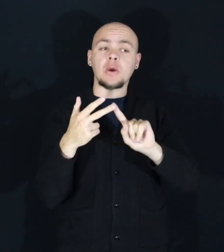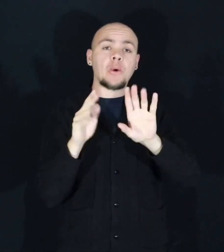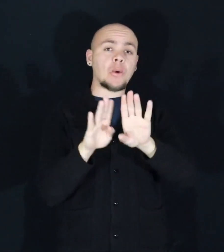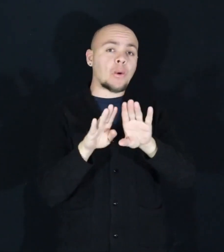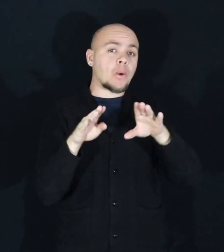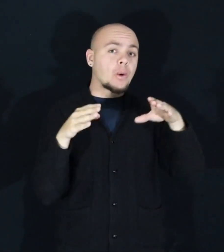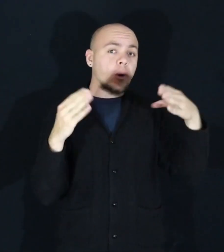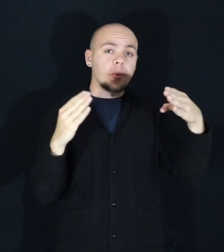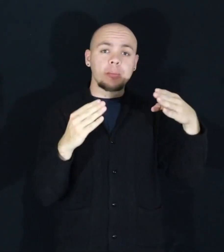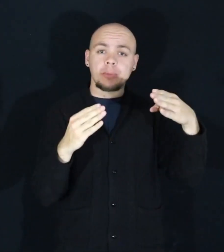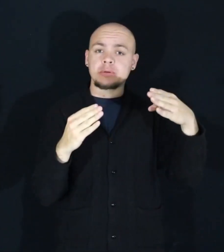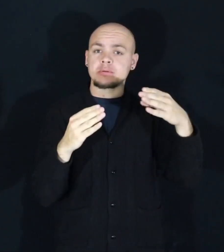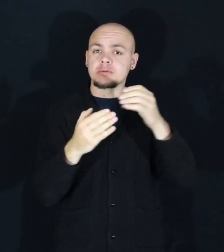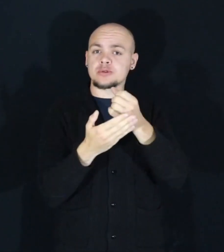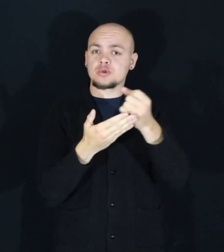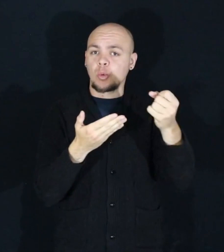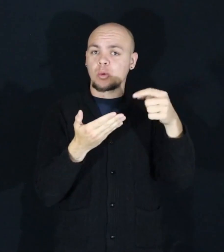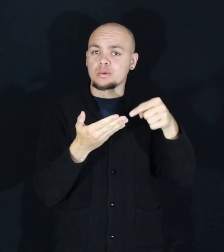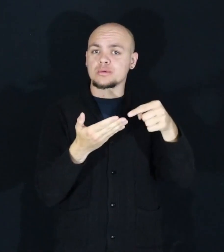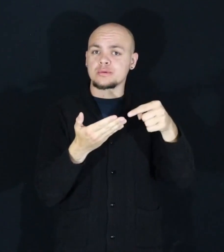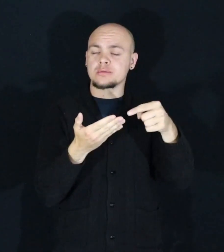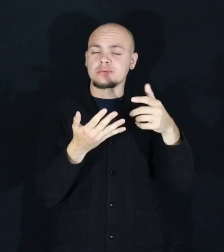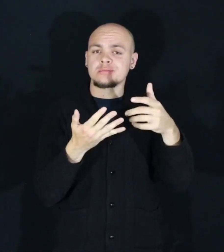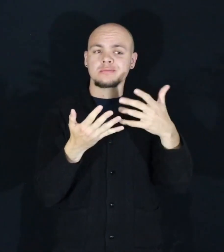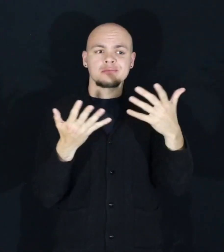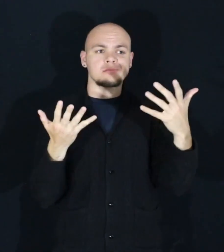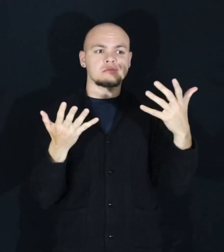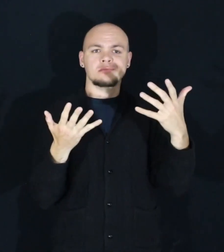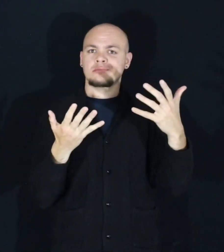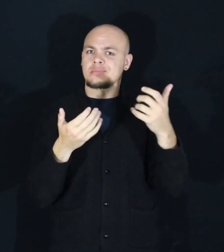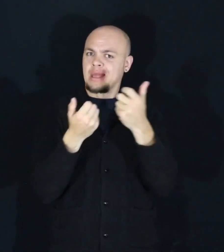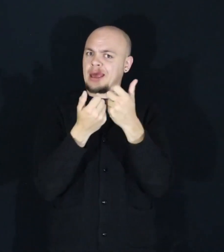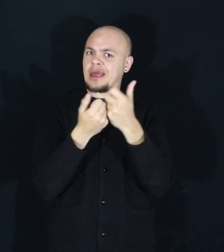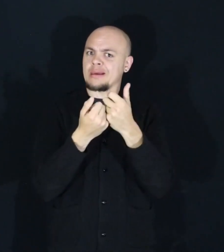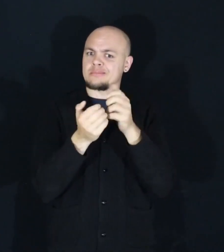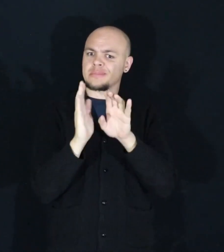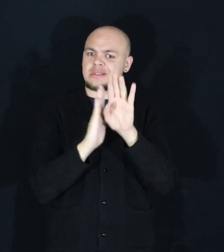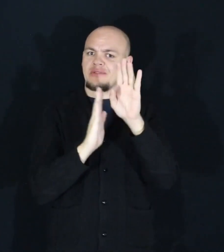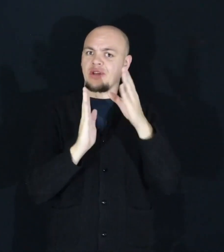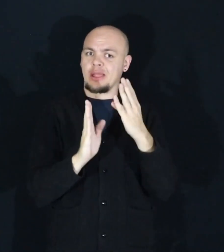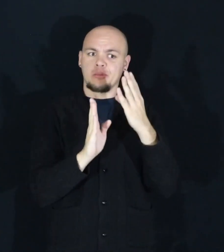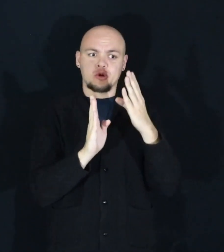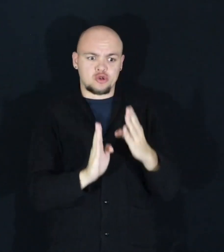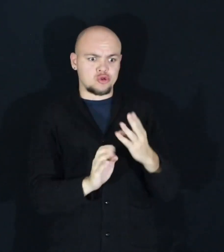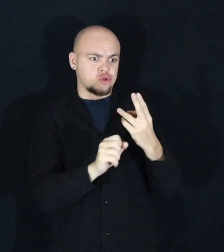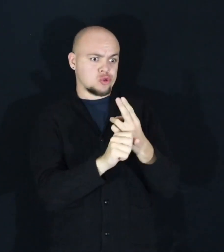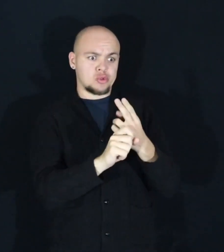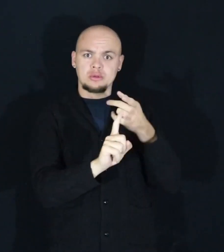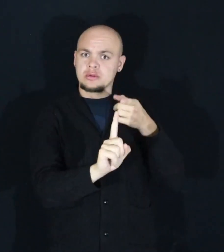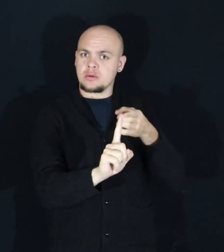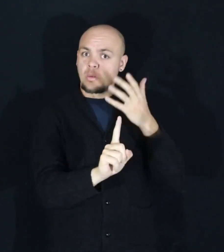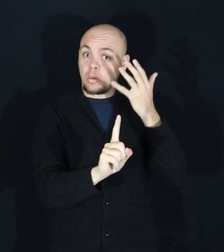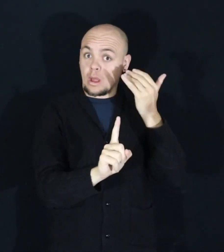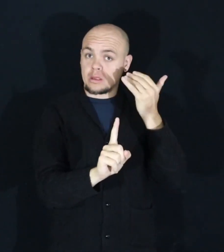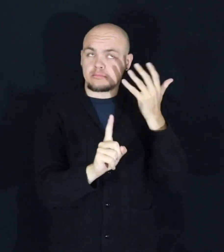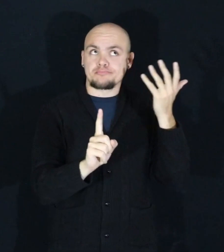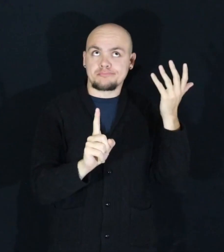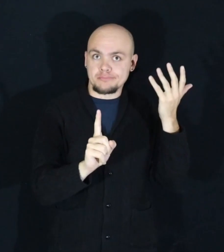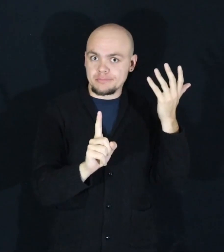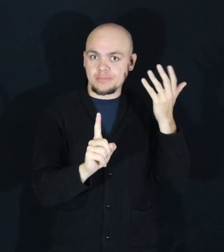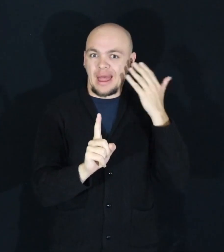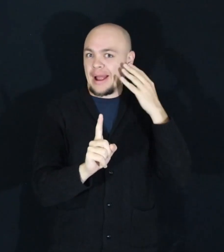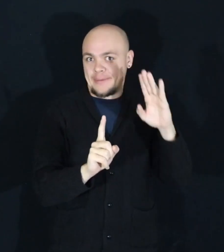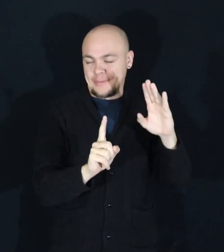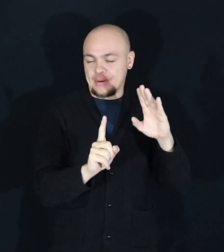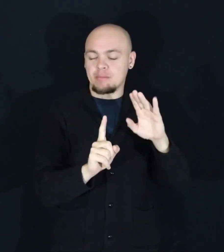Face, and game developers aren't really using them. Why? I don't know, but I'm hoping